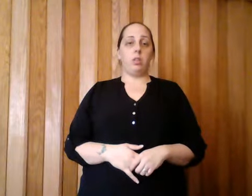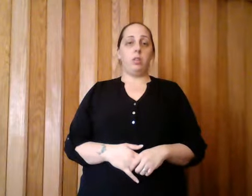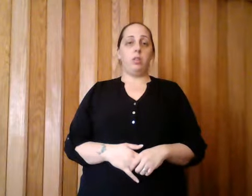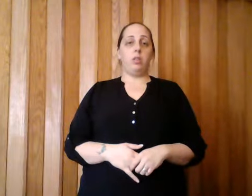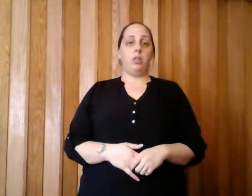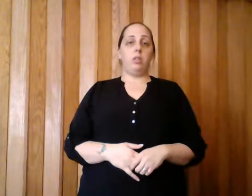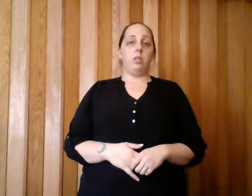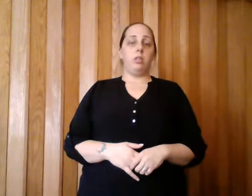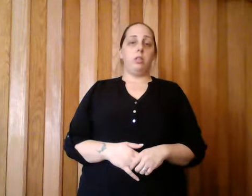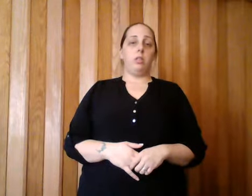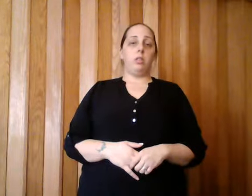that.